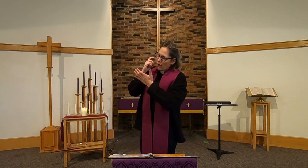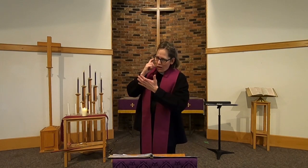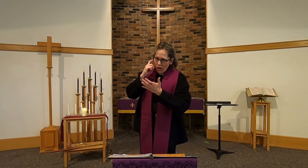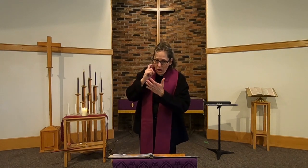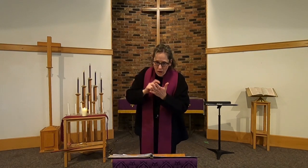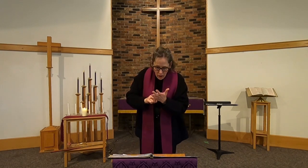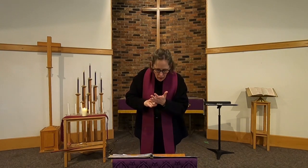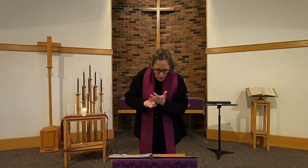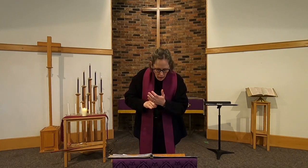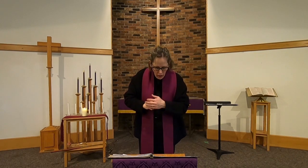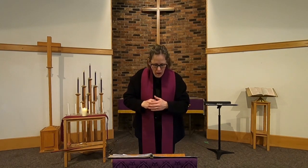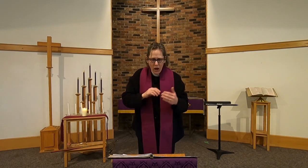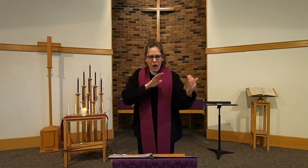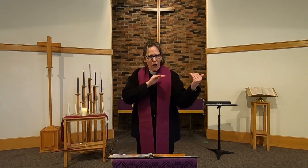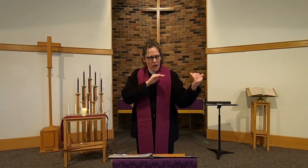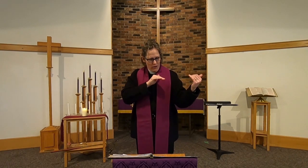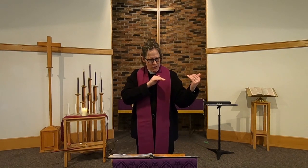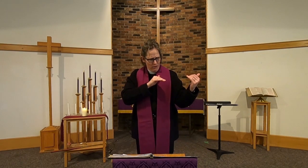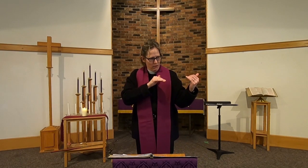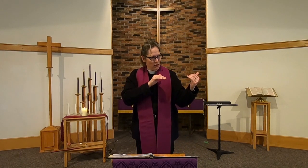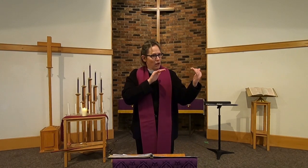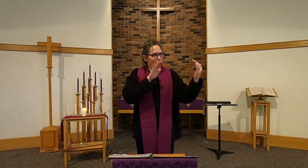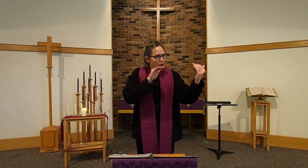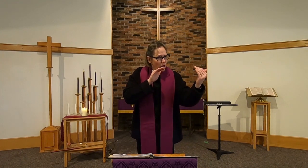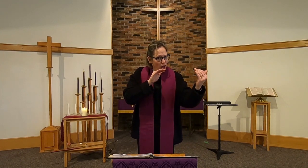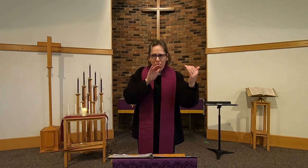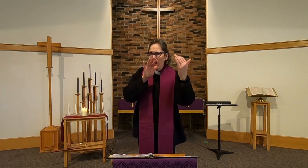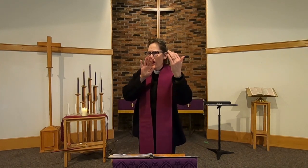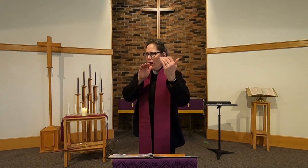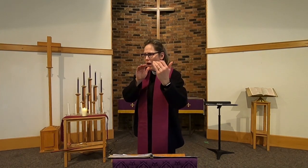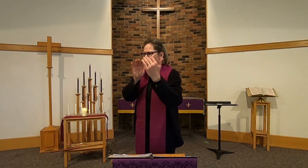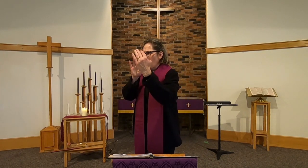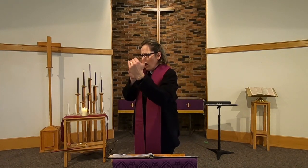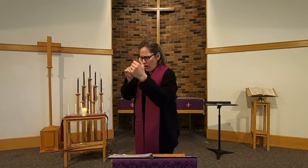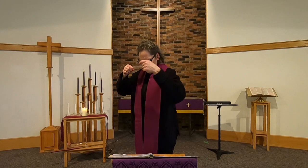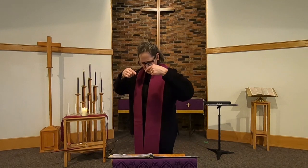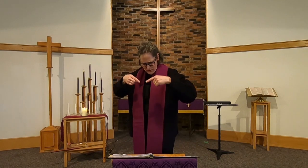Help us notice hope during this Lent,